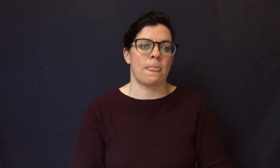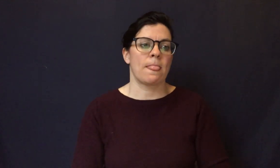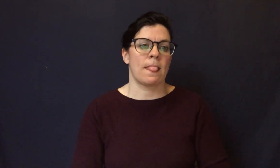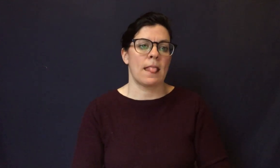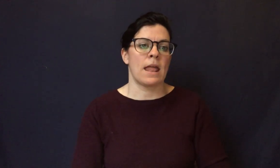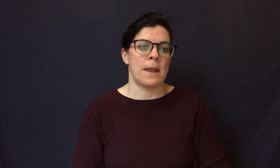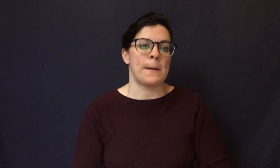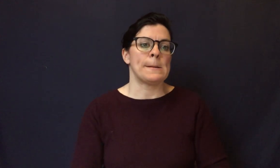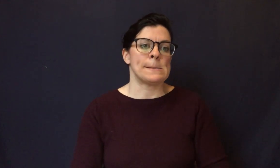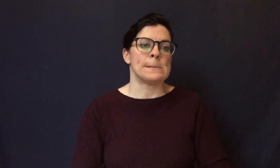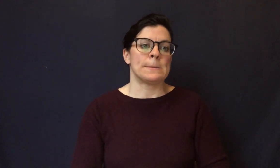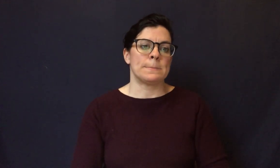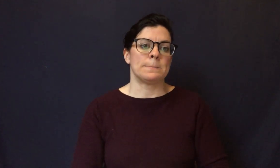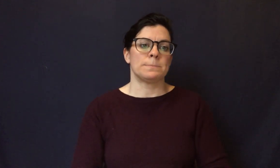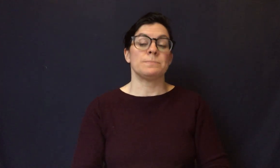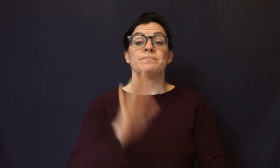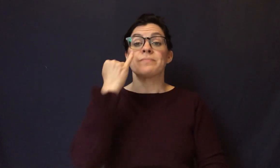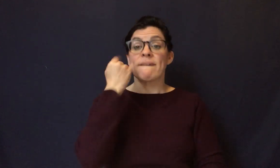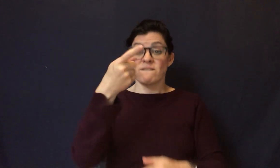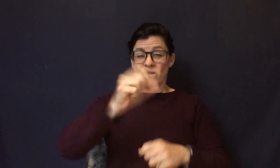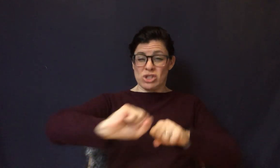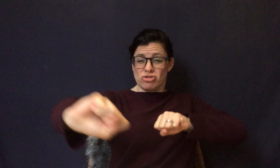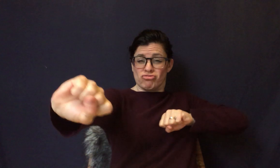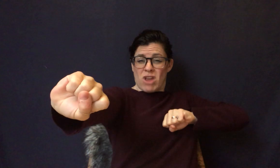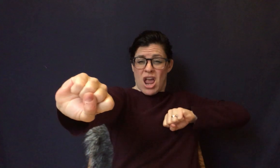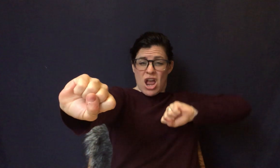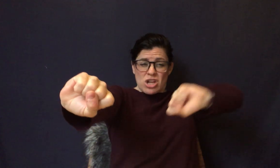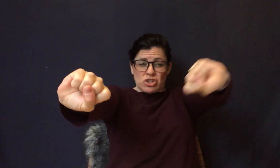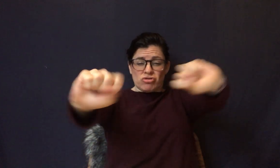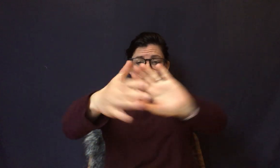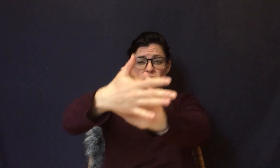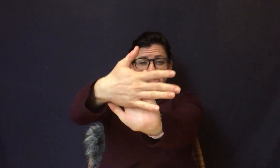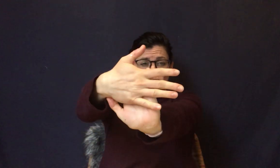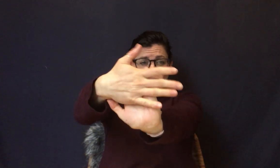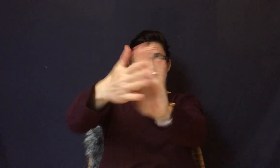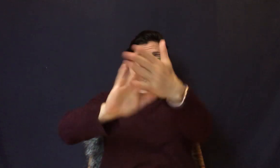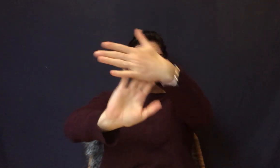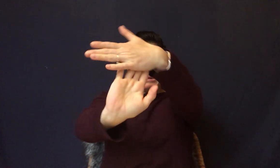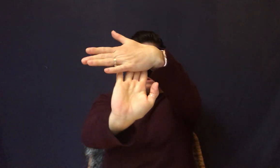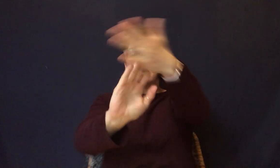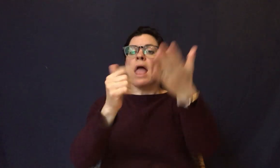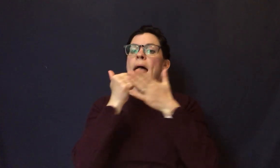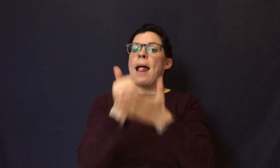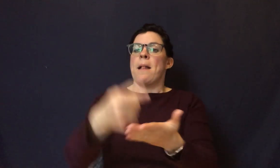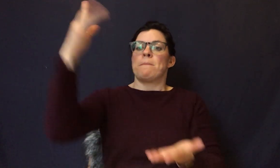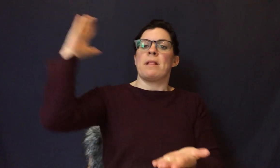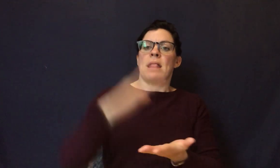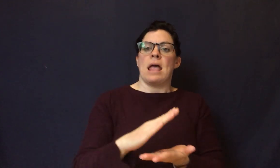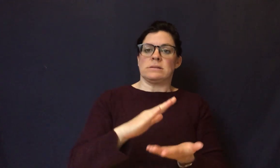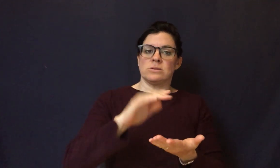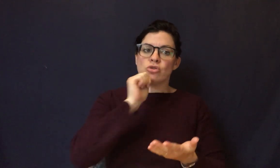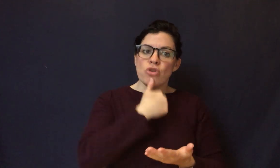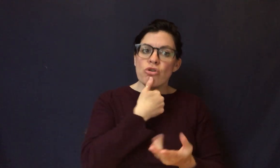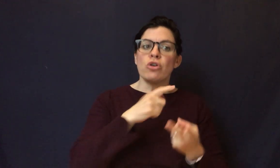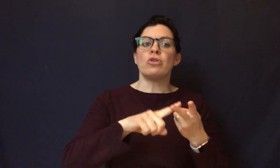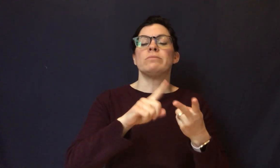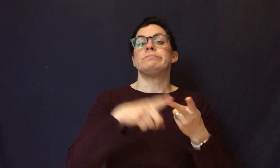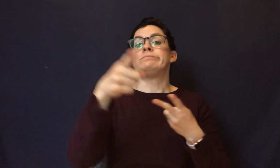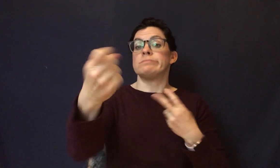can reduce injuries. Okay, any of you exercise? What do you do before you exercise? Okay, you do some stretches. Okay, you get the